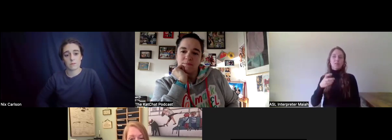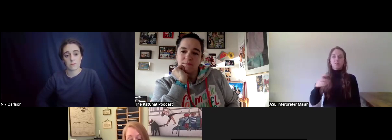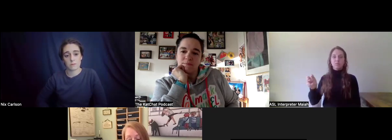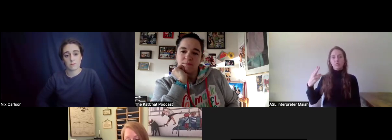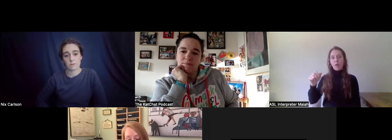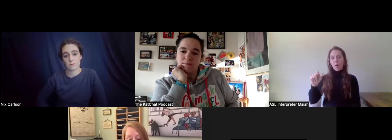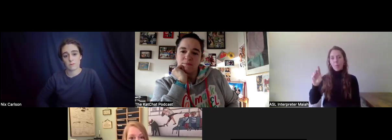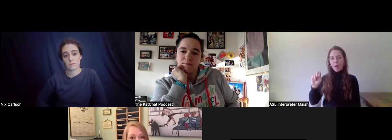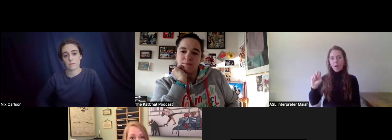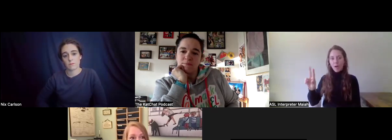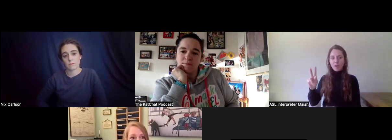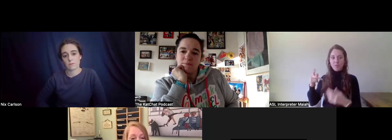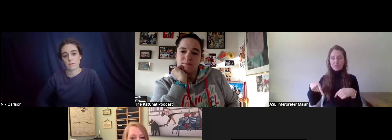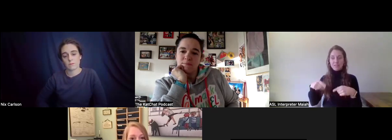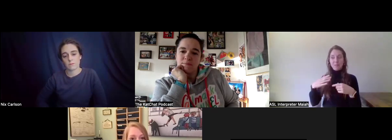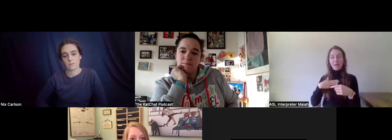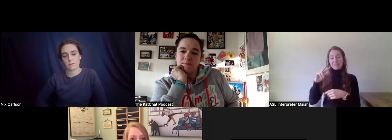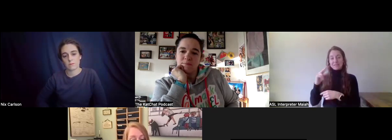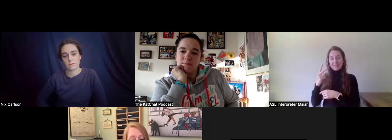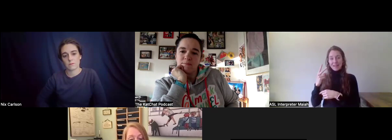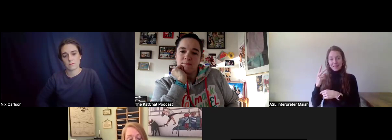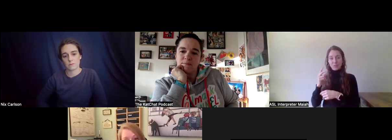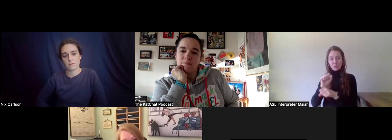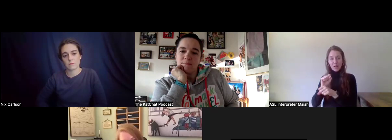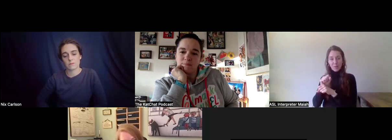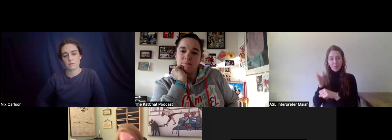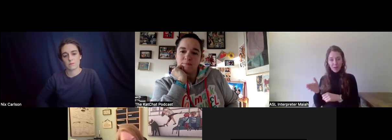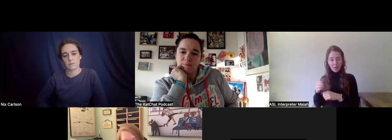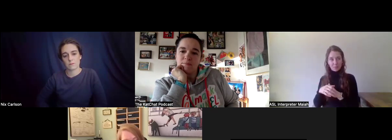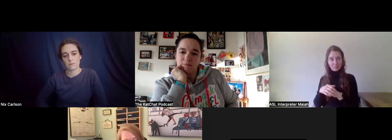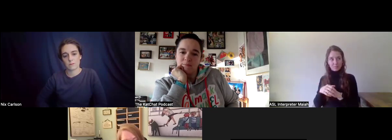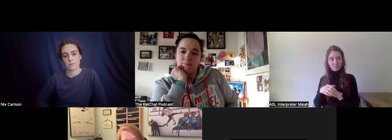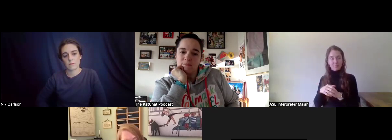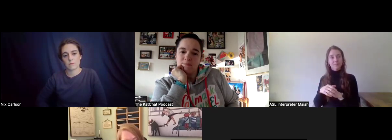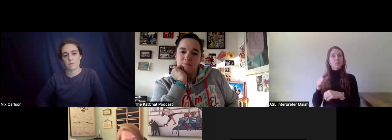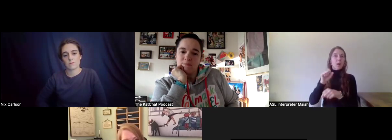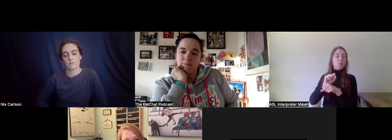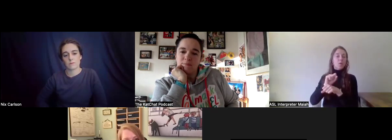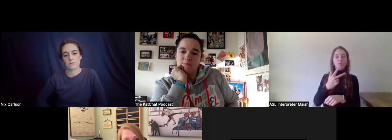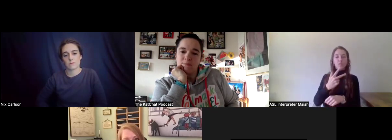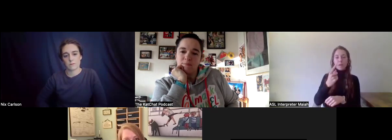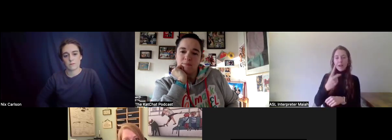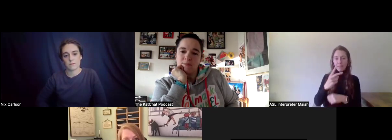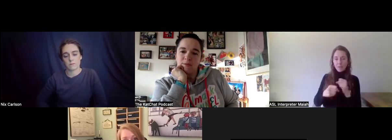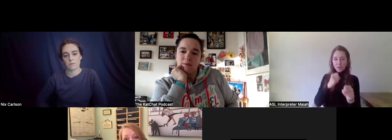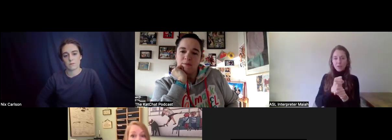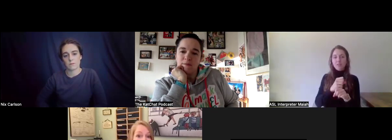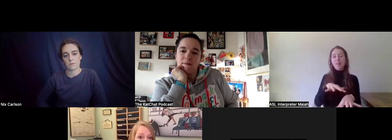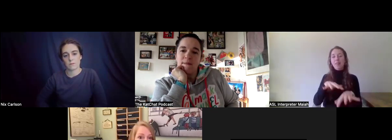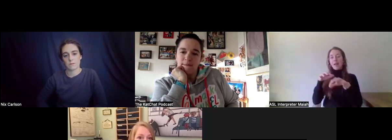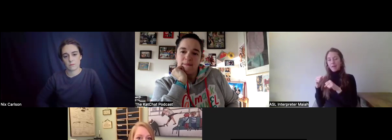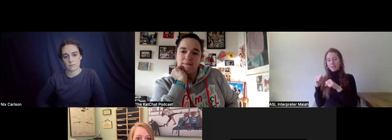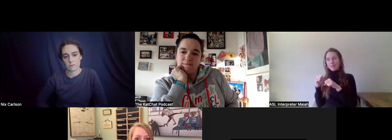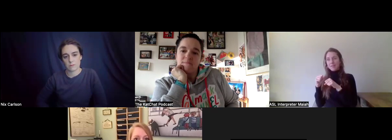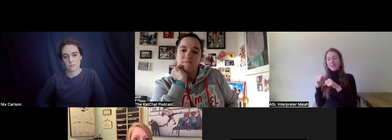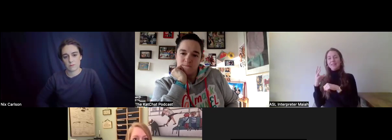is my second stint. I was there for 3.5 years. I left. And then 6.5 years, I went back,